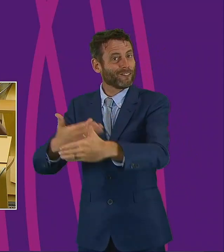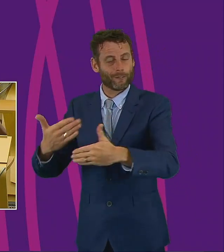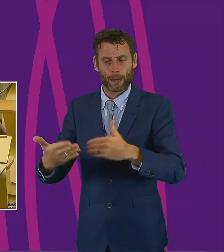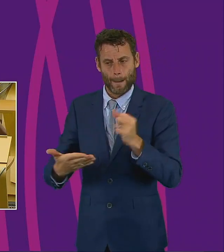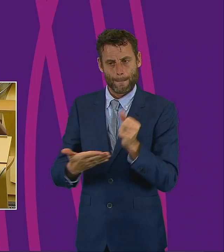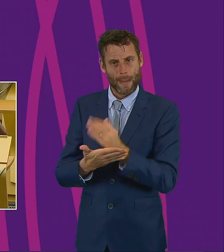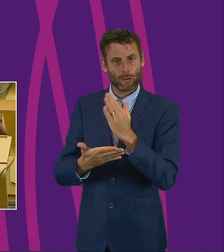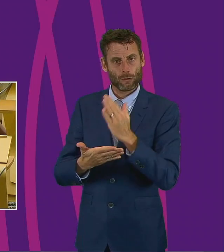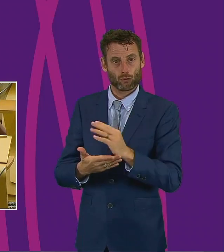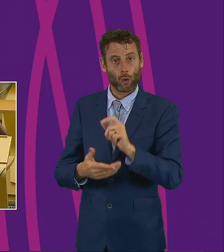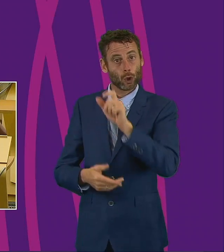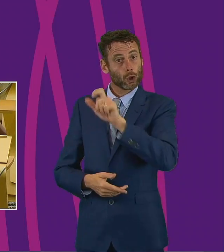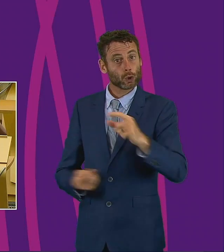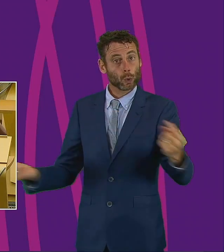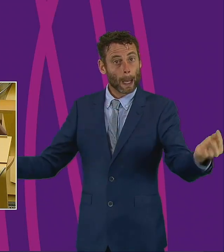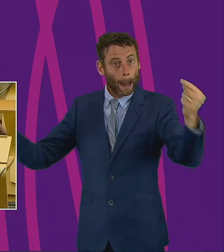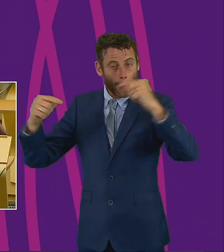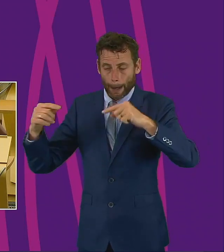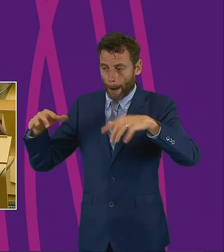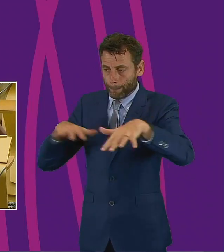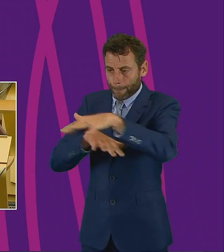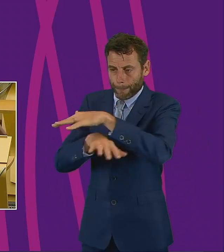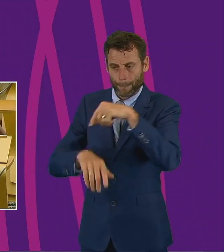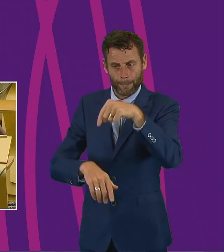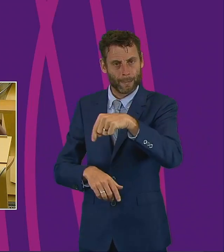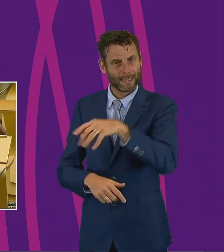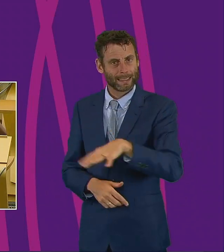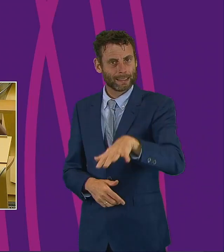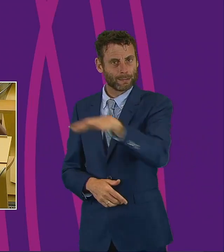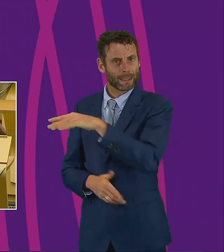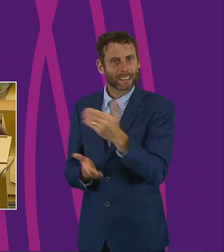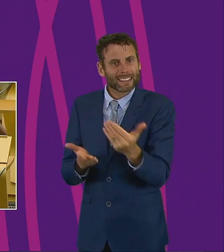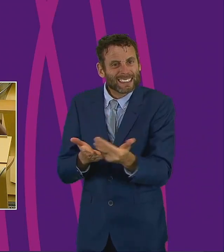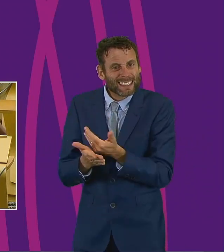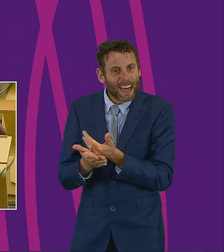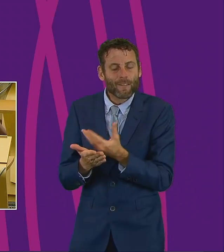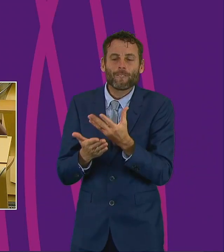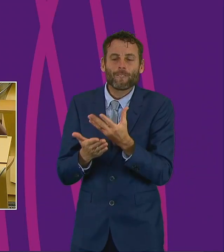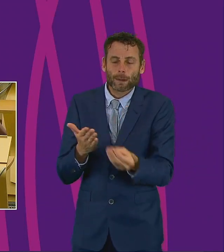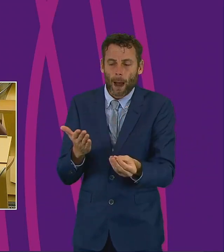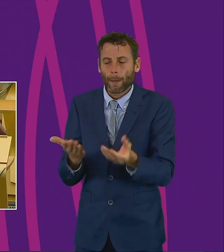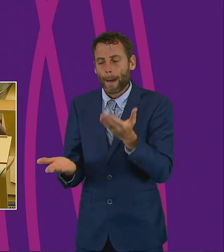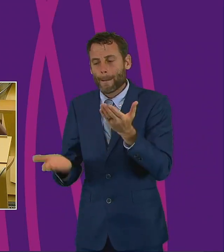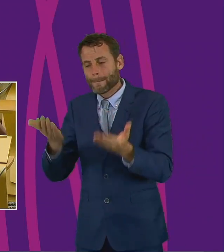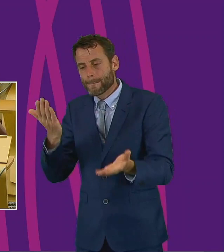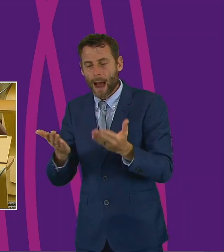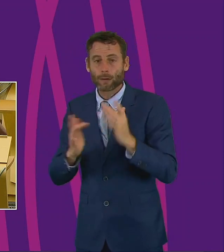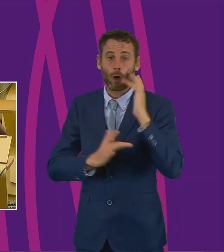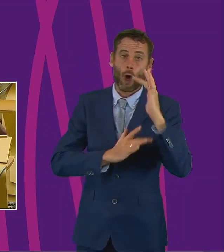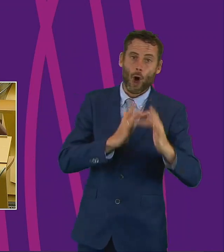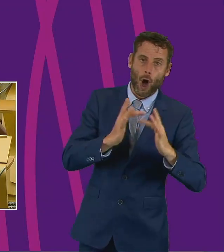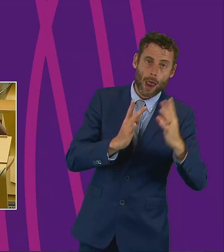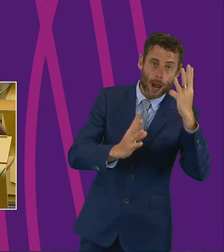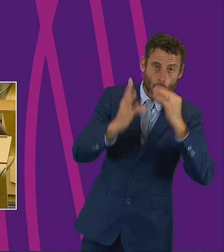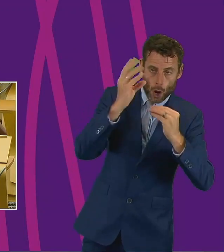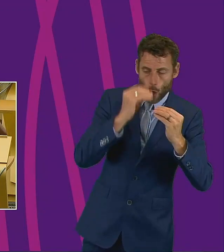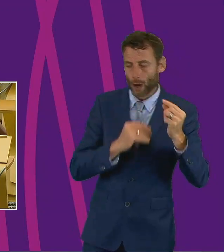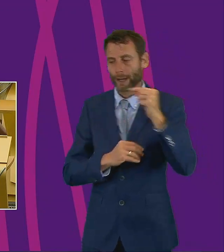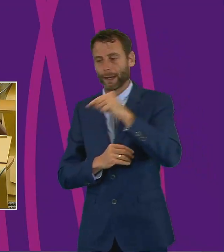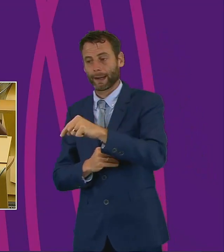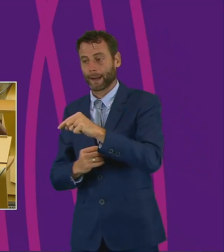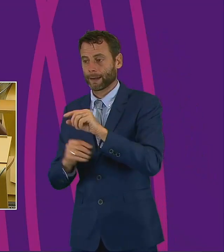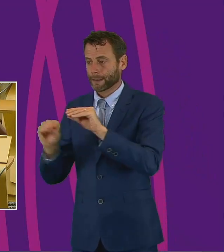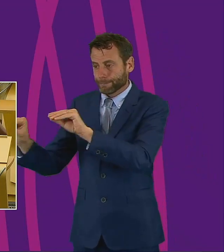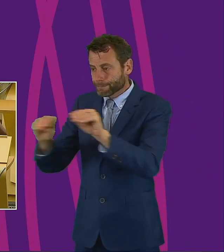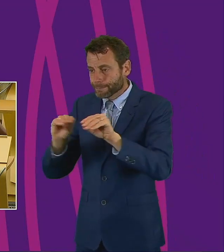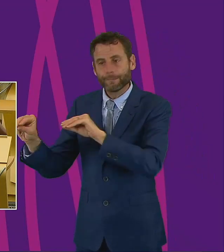for students as they return, and this currently includes blended learning to reduce numbers on campus, enhanced cleaning and